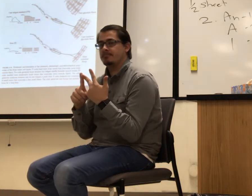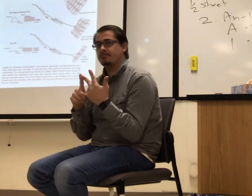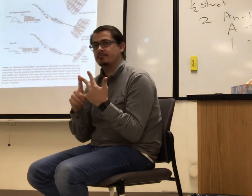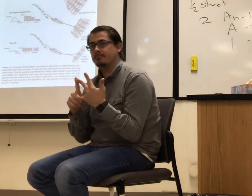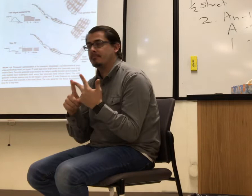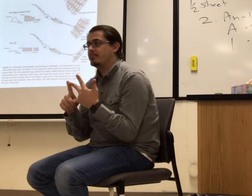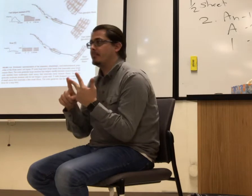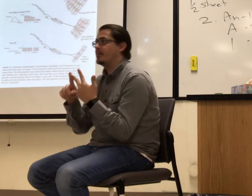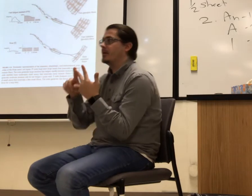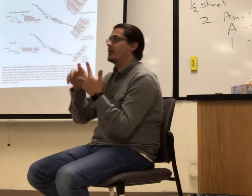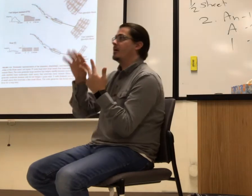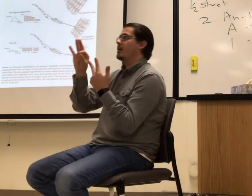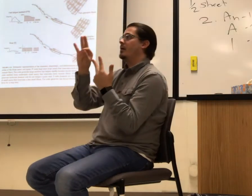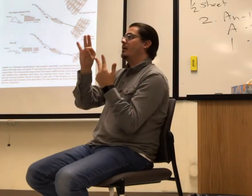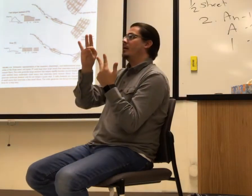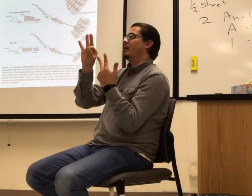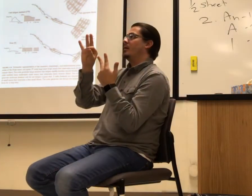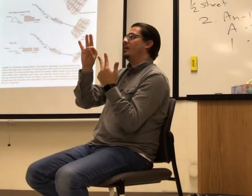Fiber.